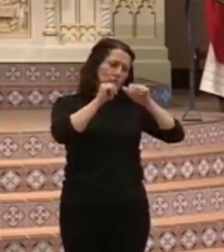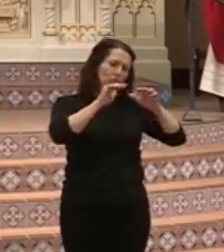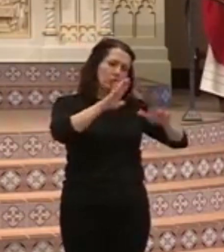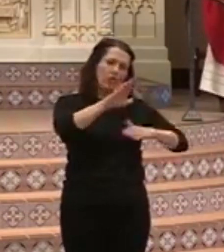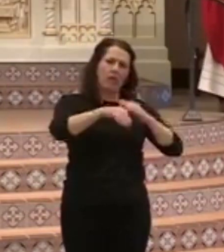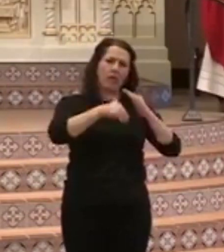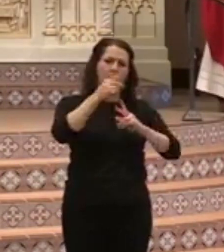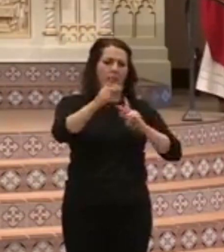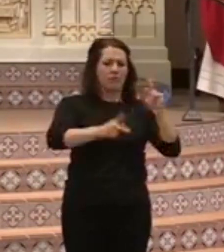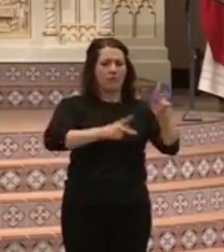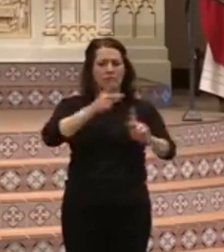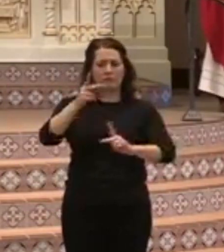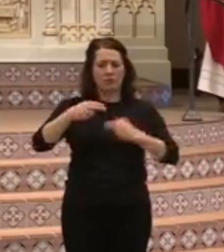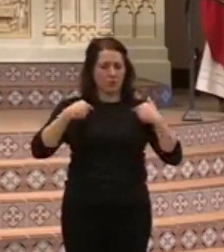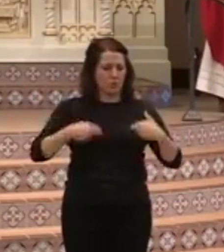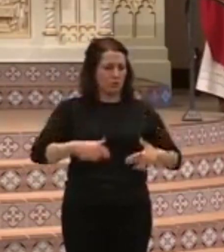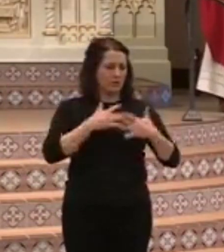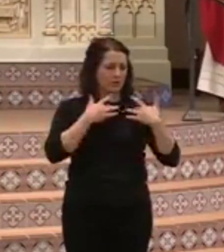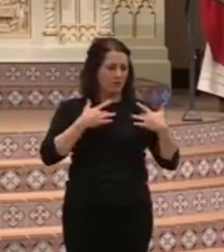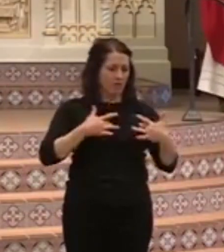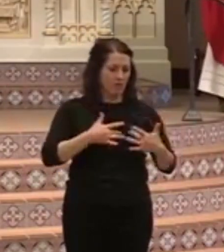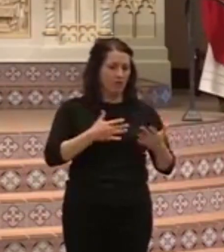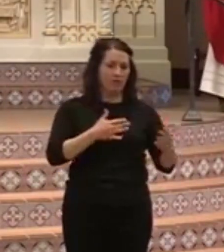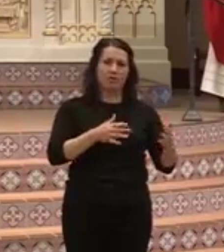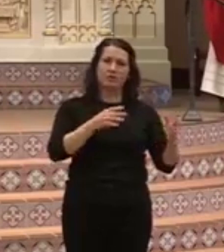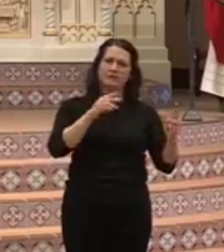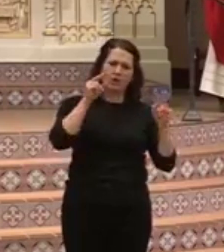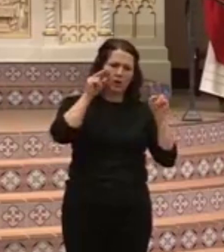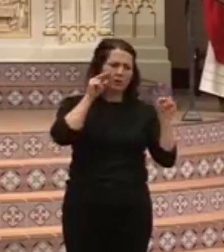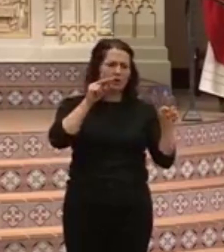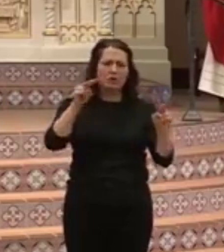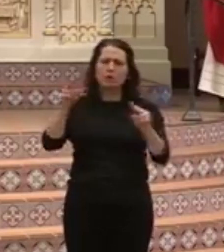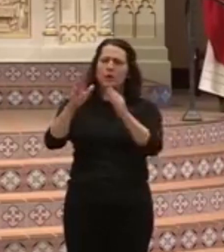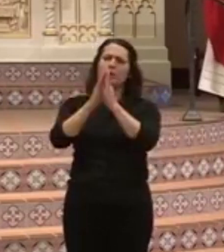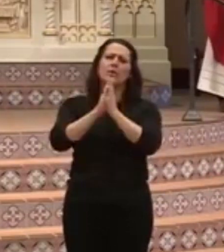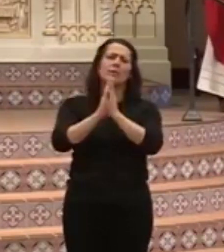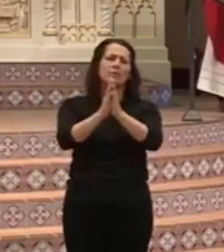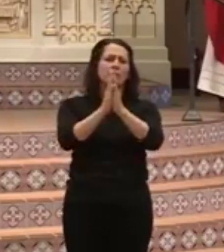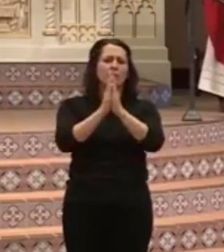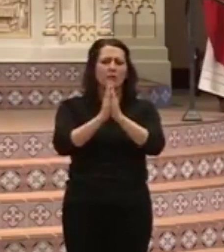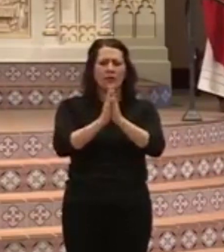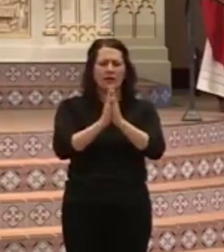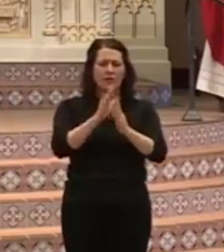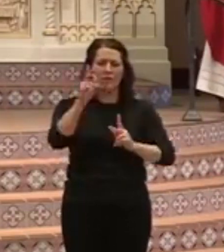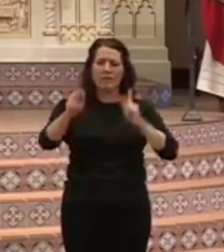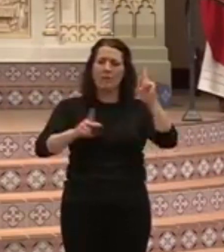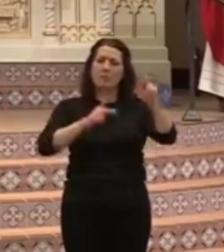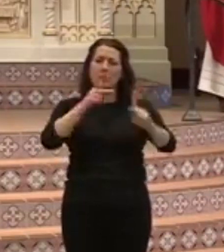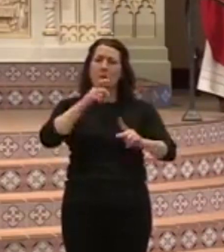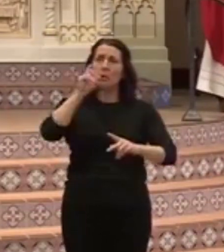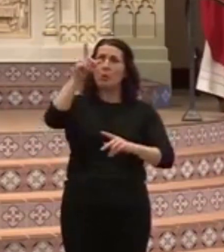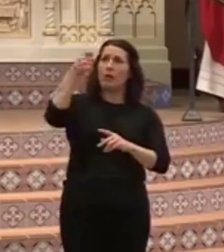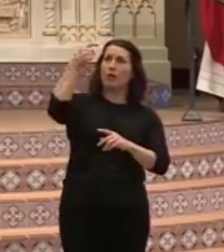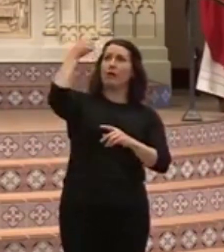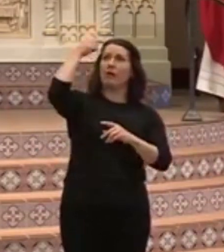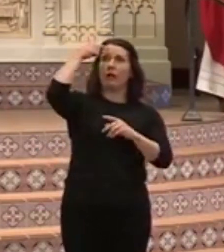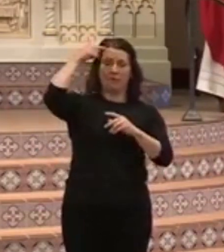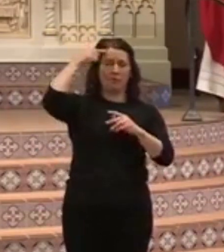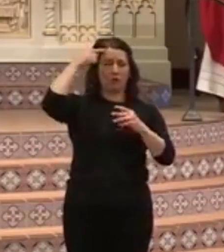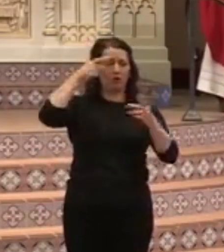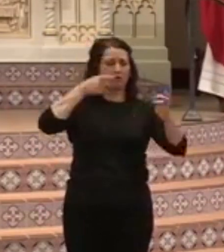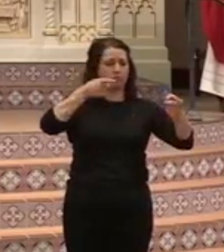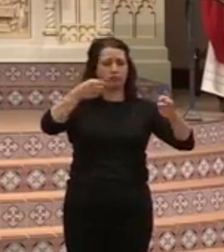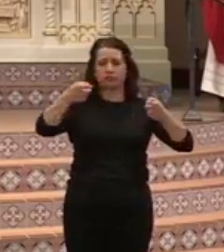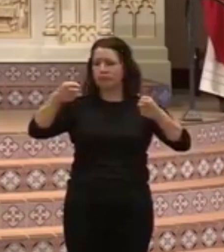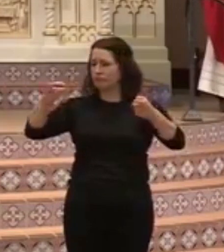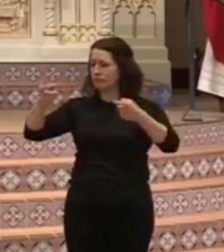of peoples, look with favor, we pray, on those who govern with authority over